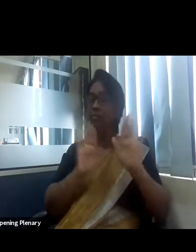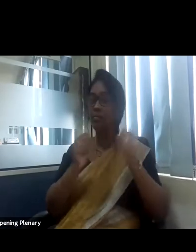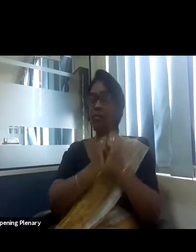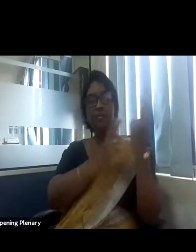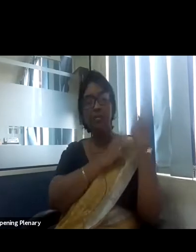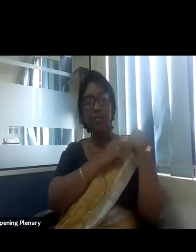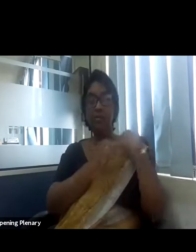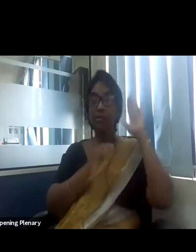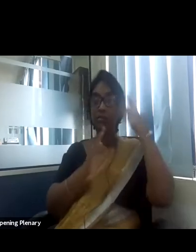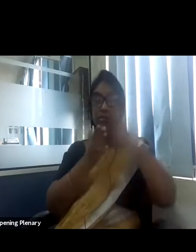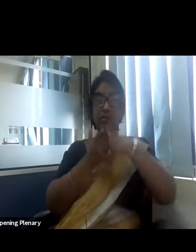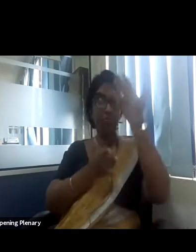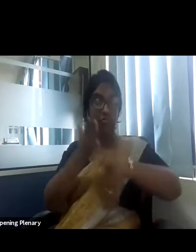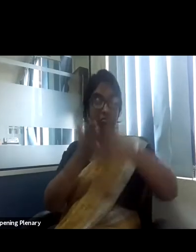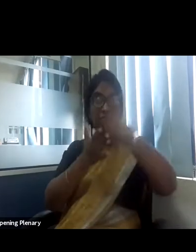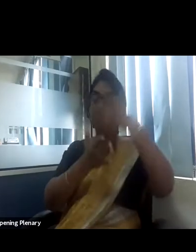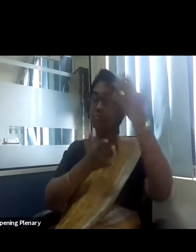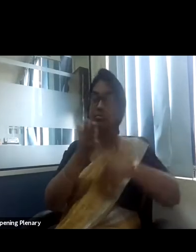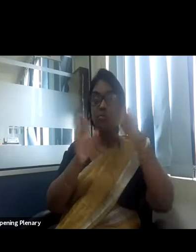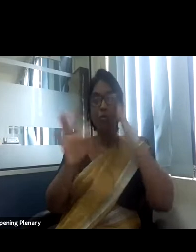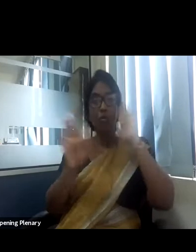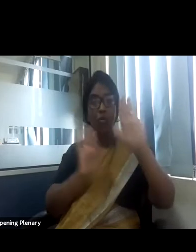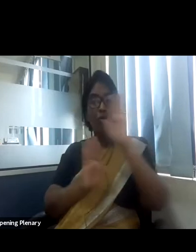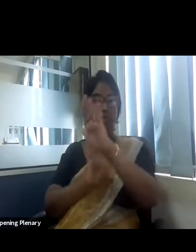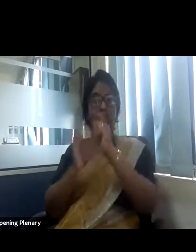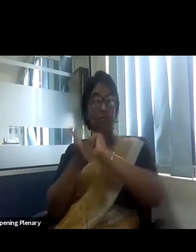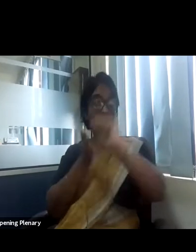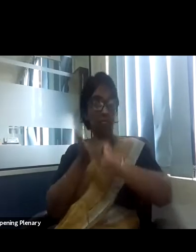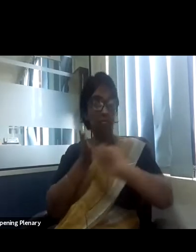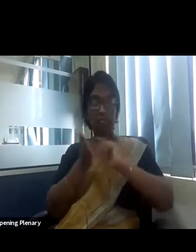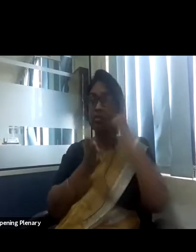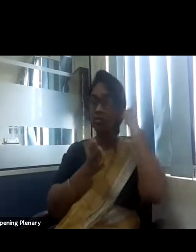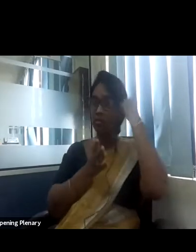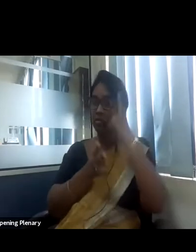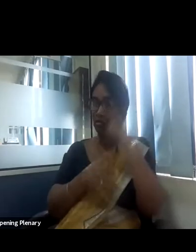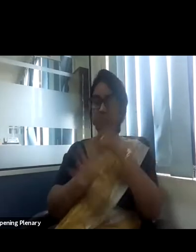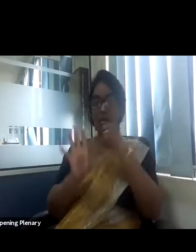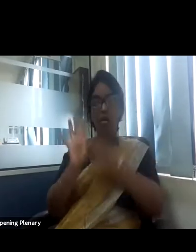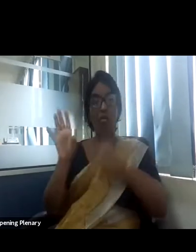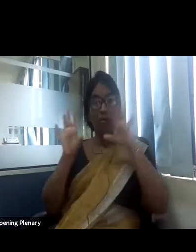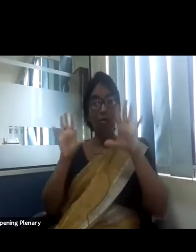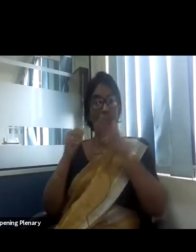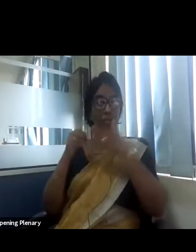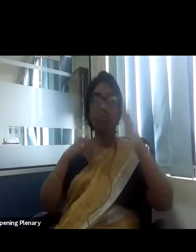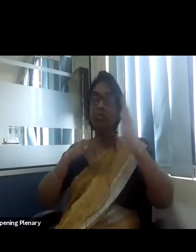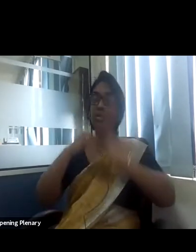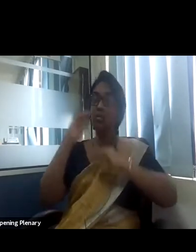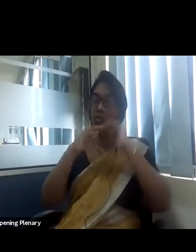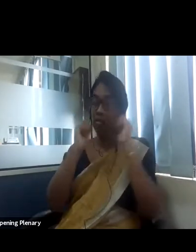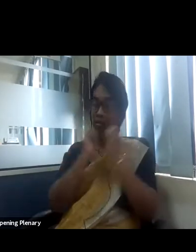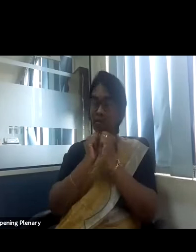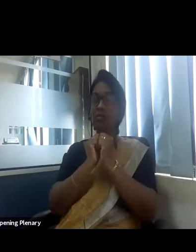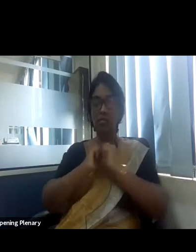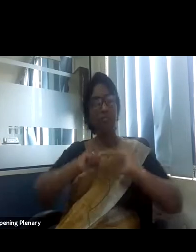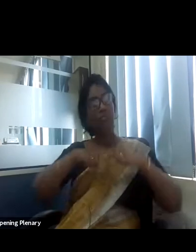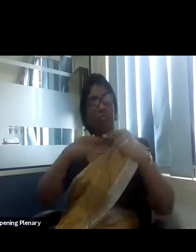groups. Being the decade of action, this event is themed Shaping Future Business.